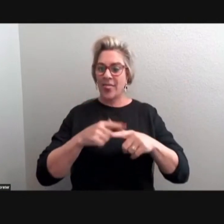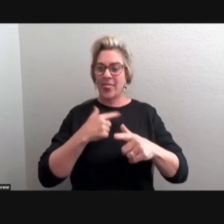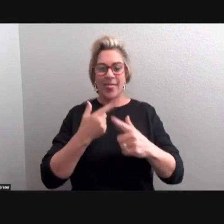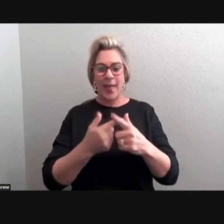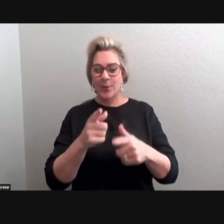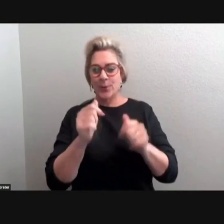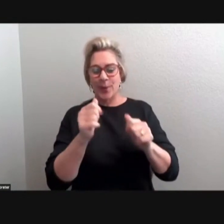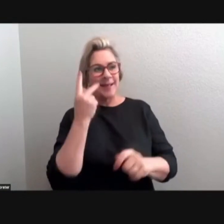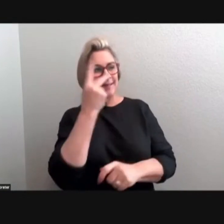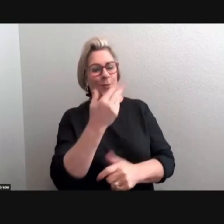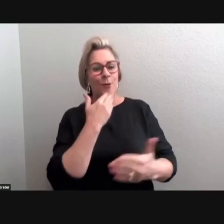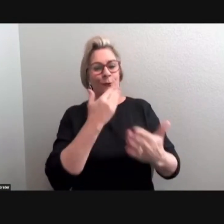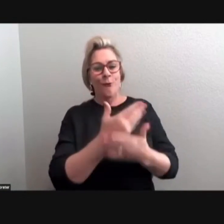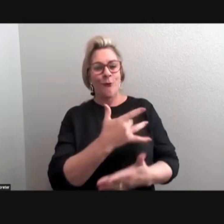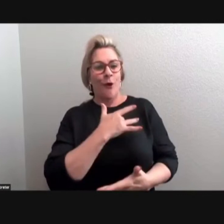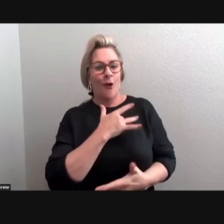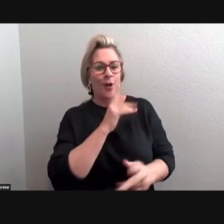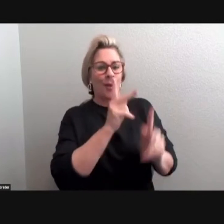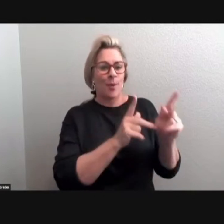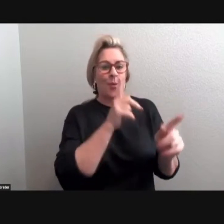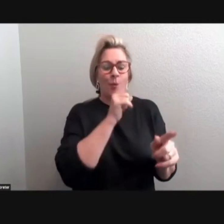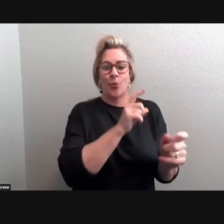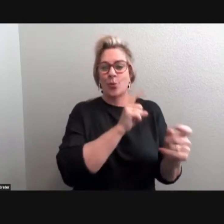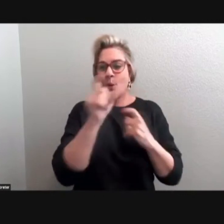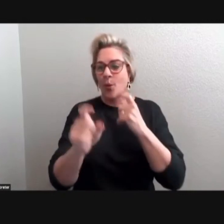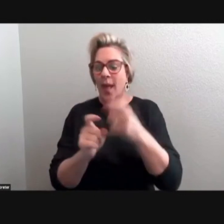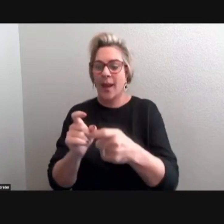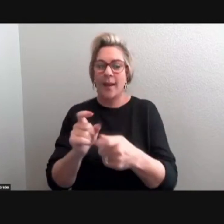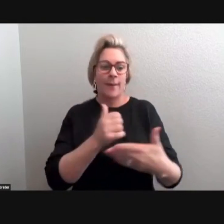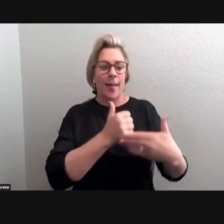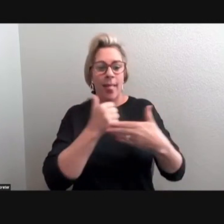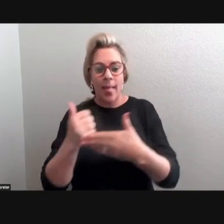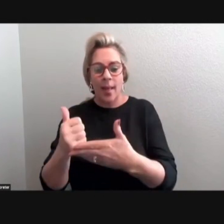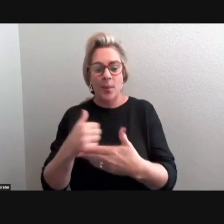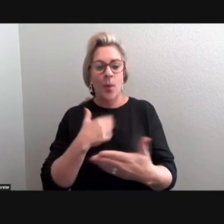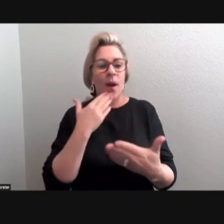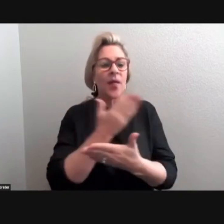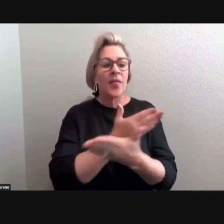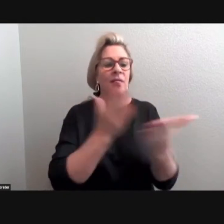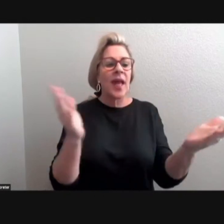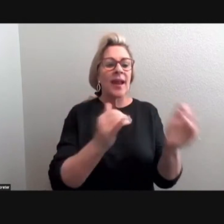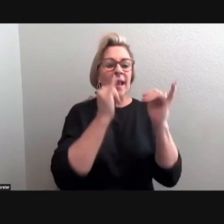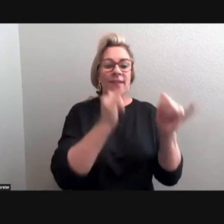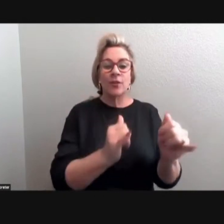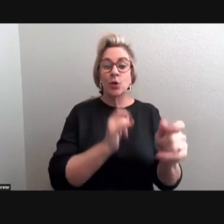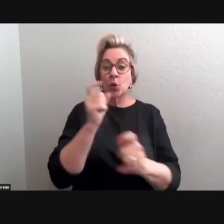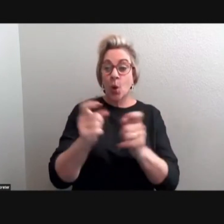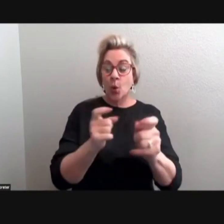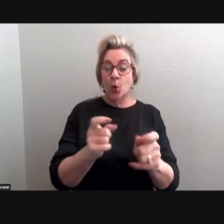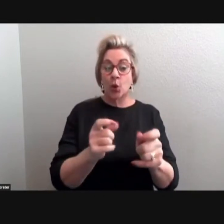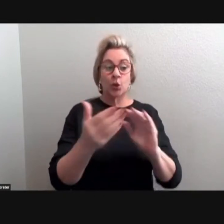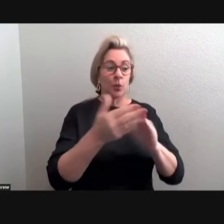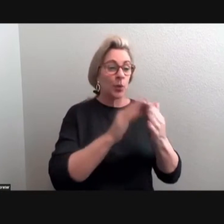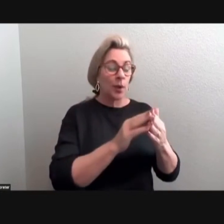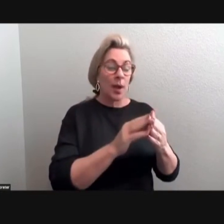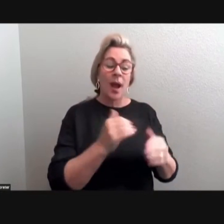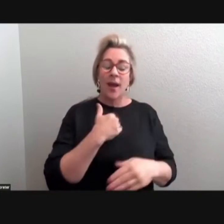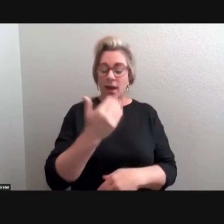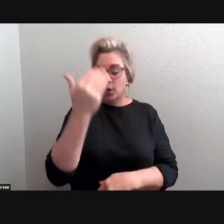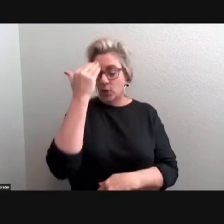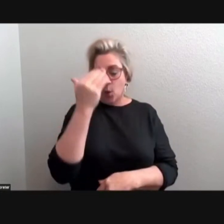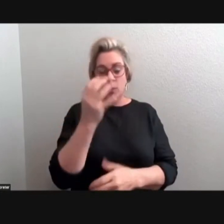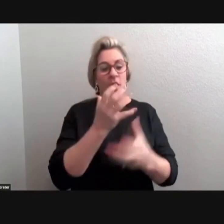and friends. I want us to thank the business community who stepped up, the individual donors who stepped up. There's still great need out there.